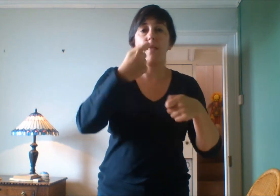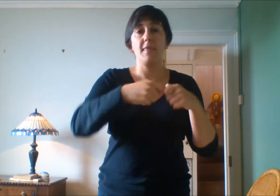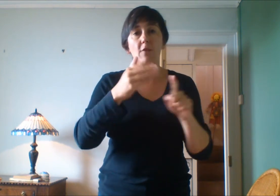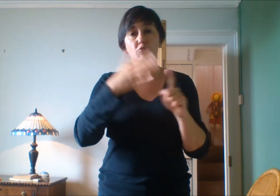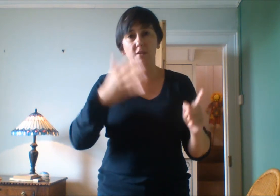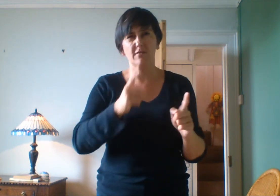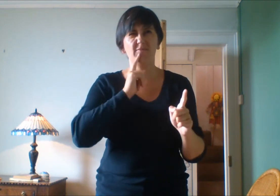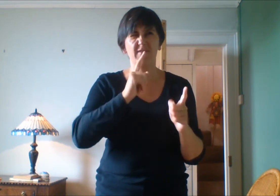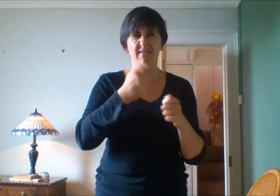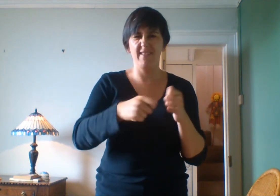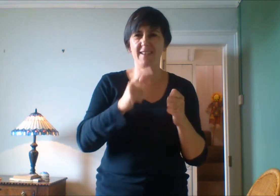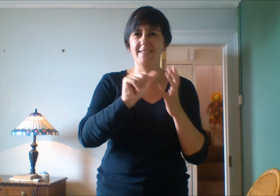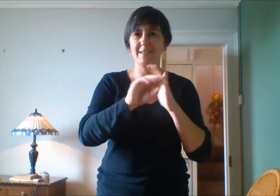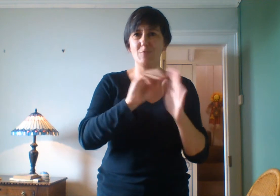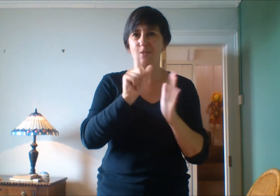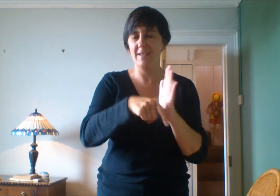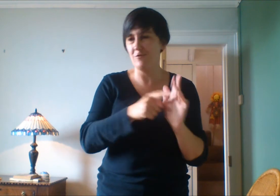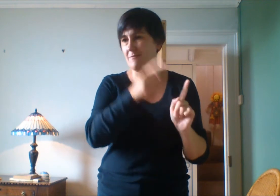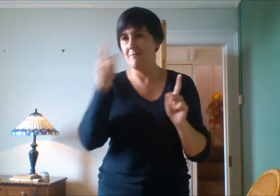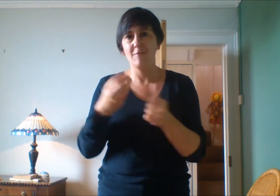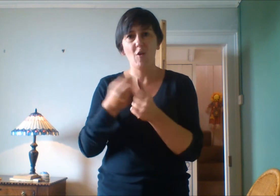later, you see another deaf service being cut.